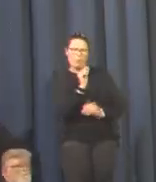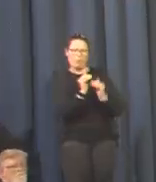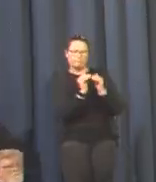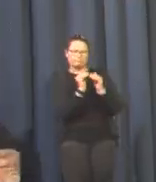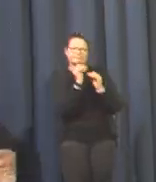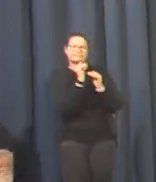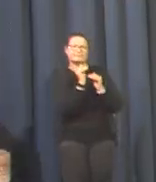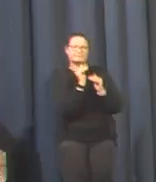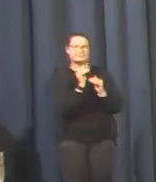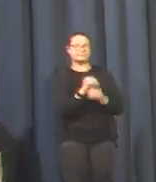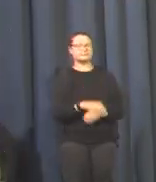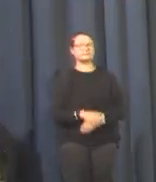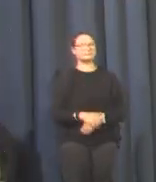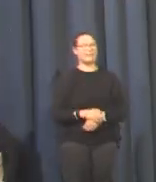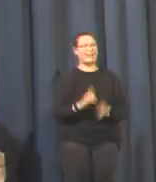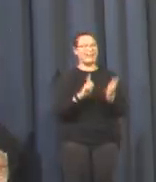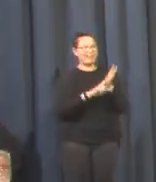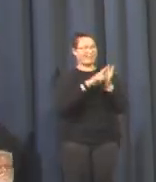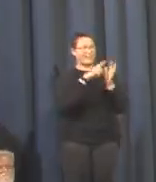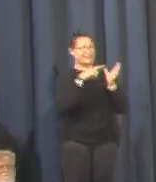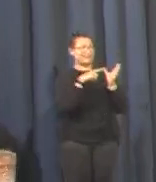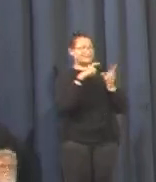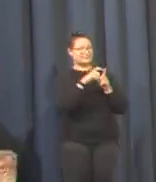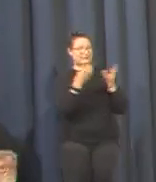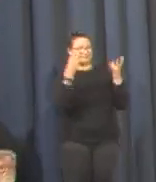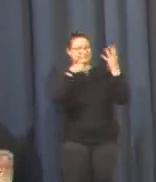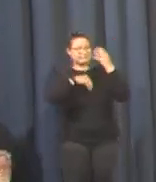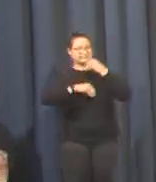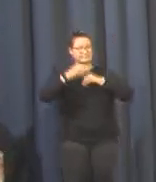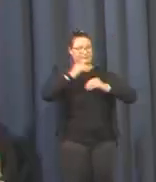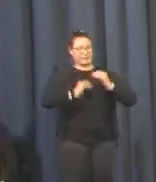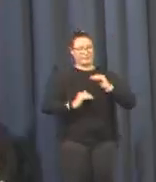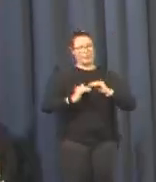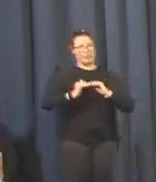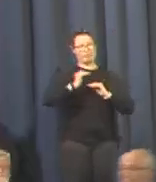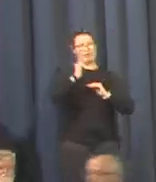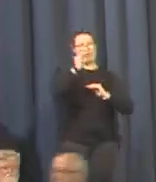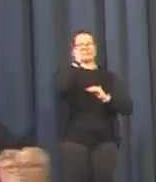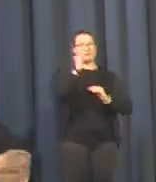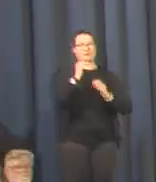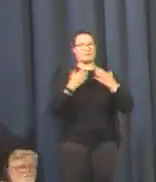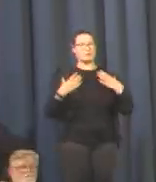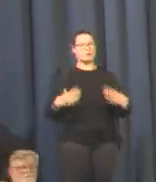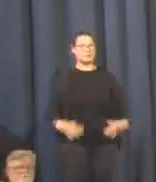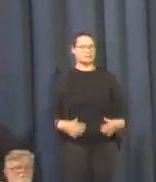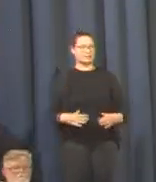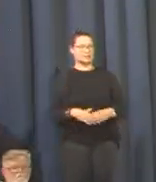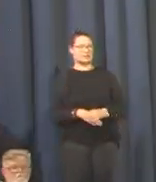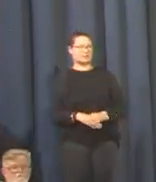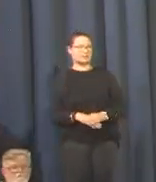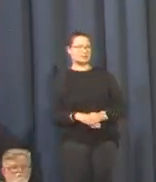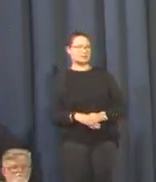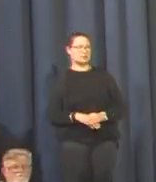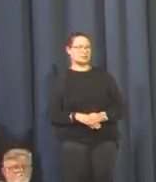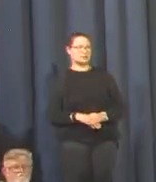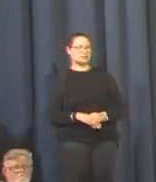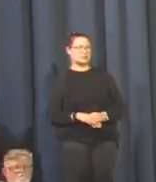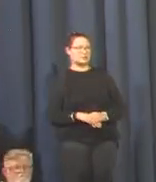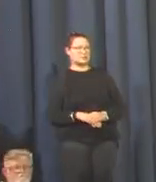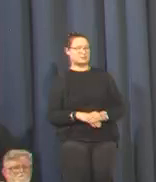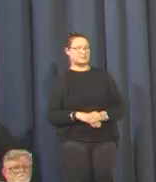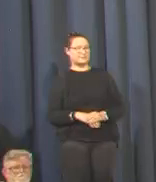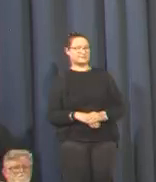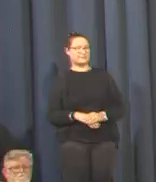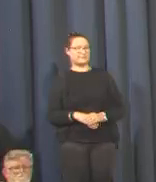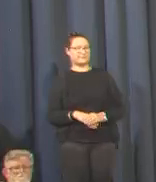lead accumulates in the body, and so we expected by doing the blood lead levels, if we had some signal that all